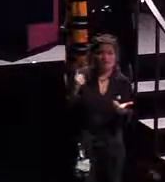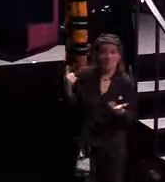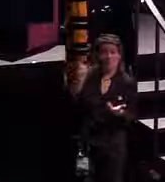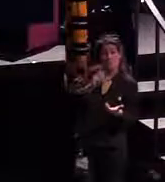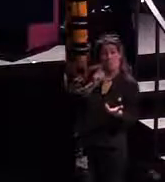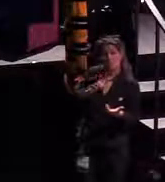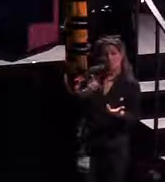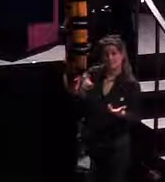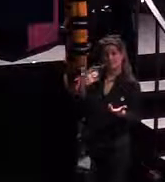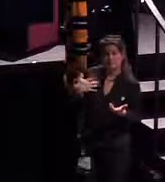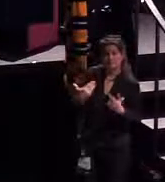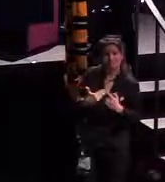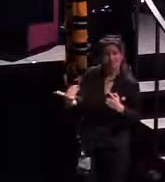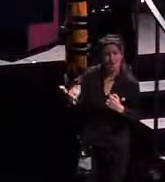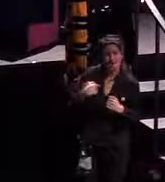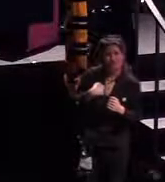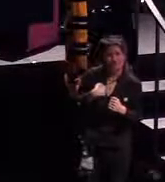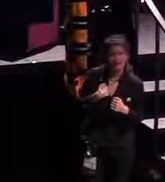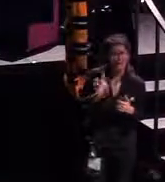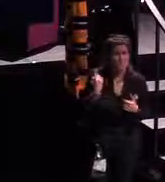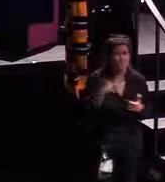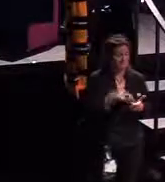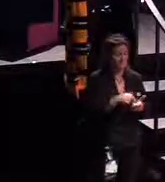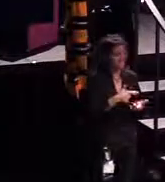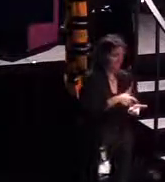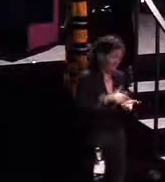had noticed me.